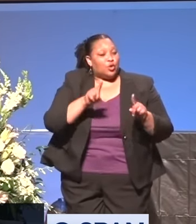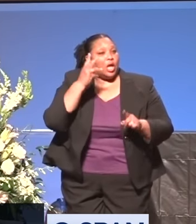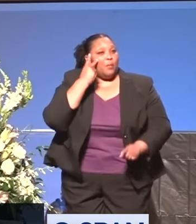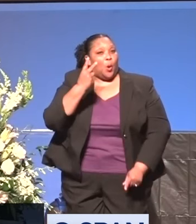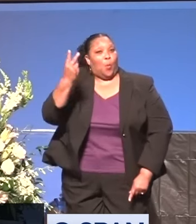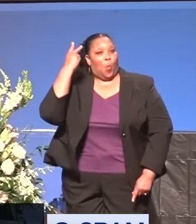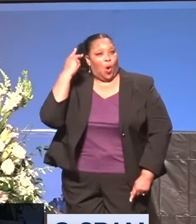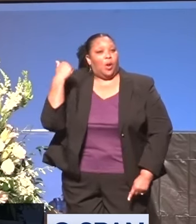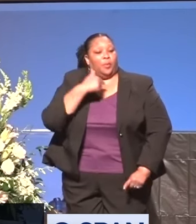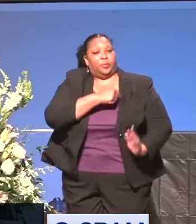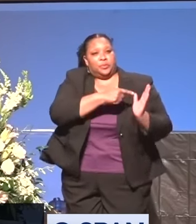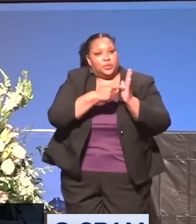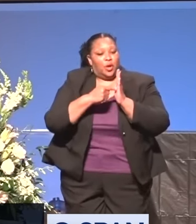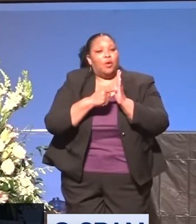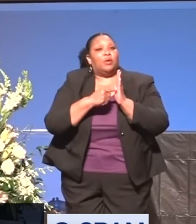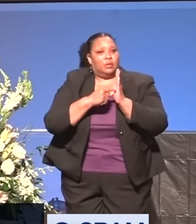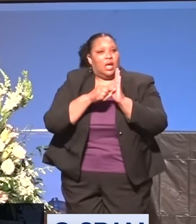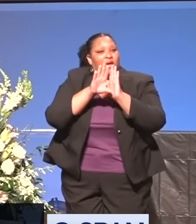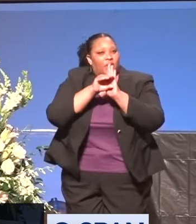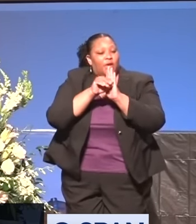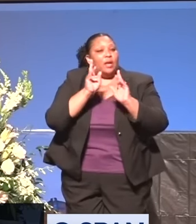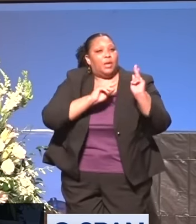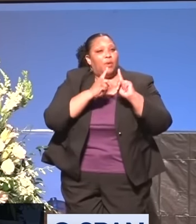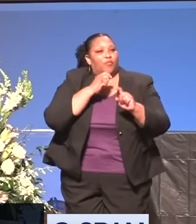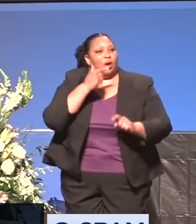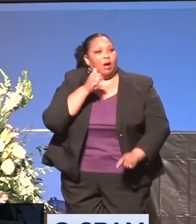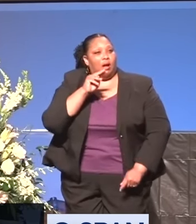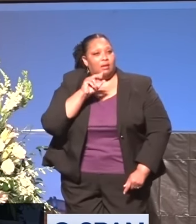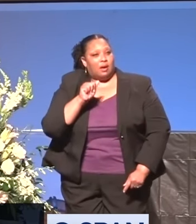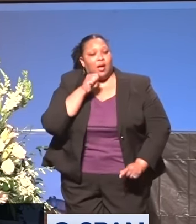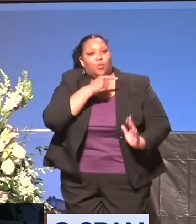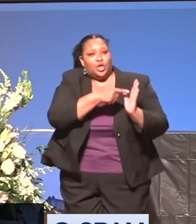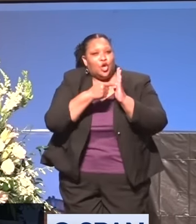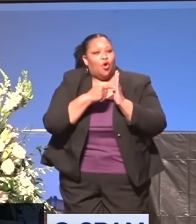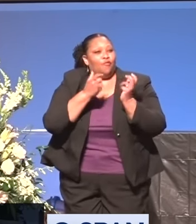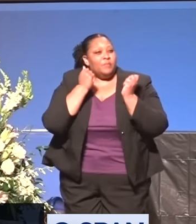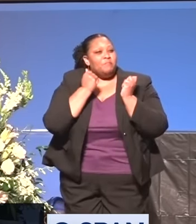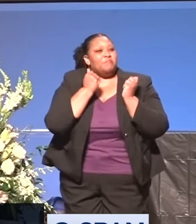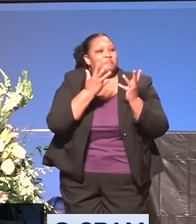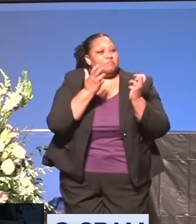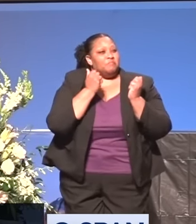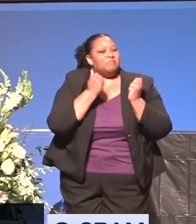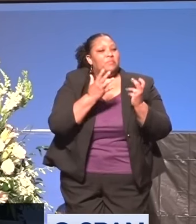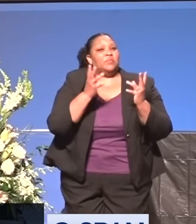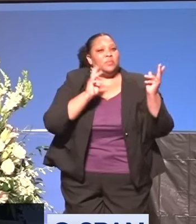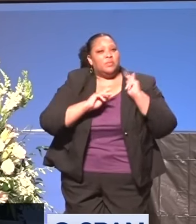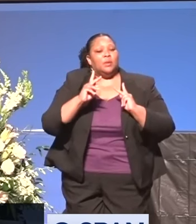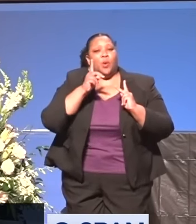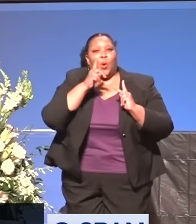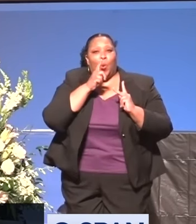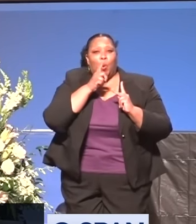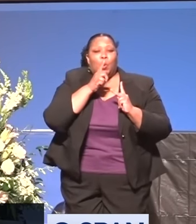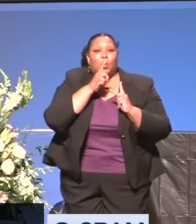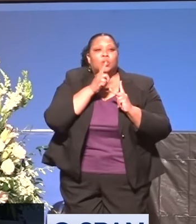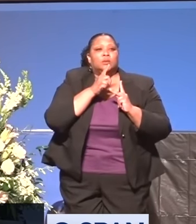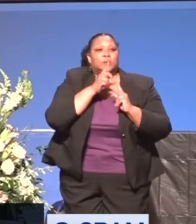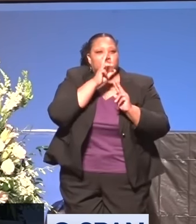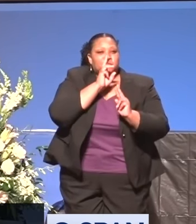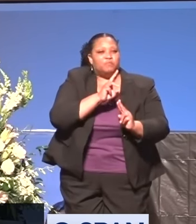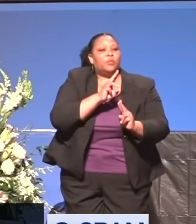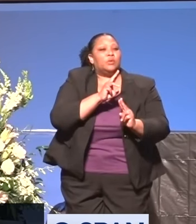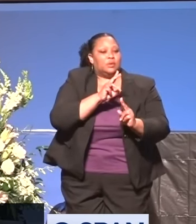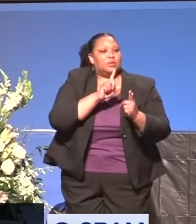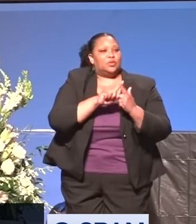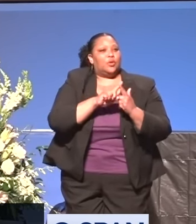a video produced by the people of Ghana was broadcast for thousands of mourners as they paid their final